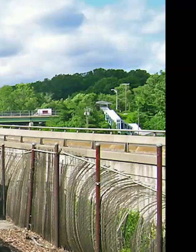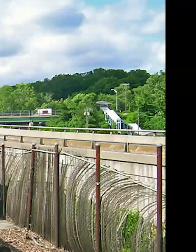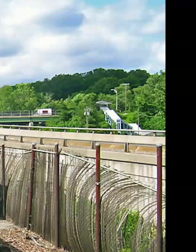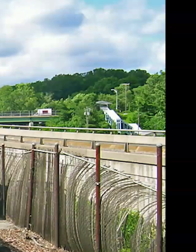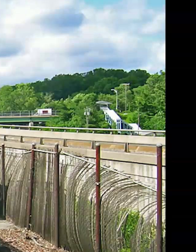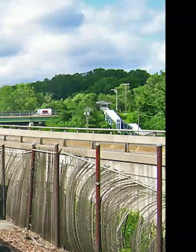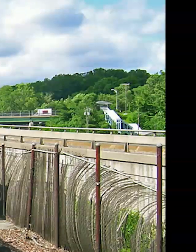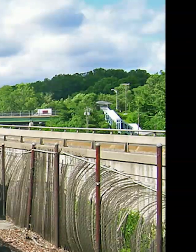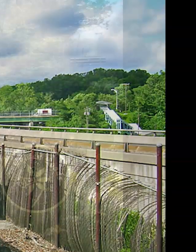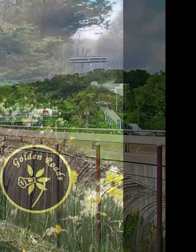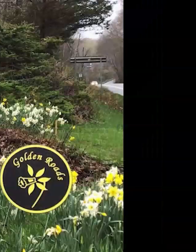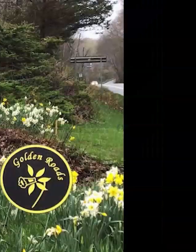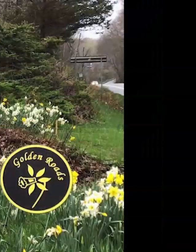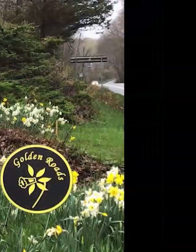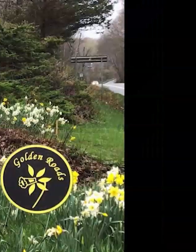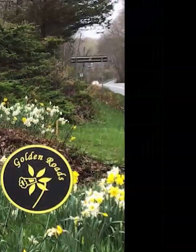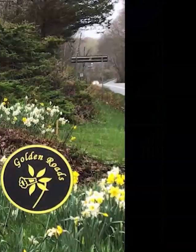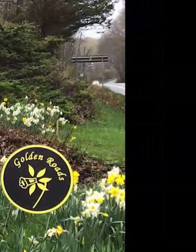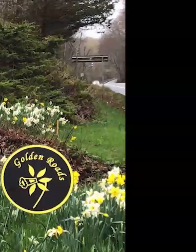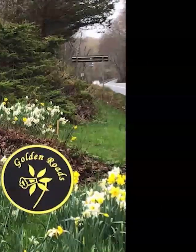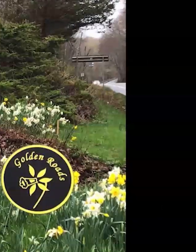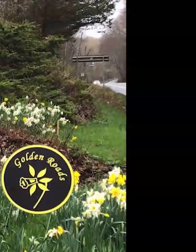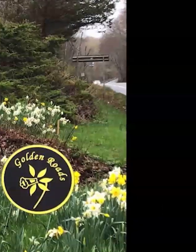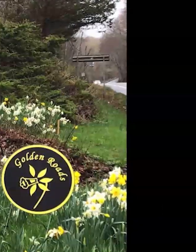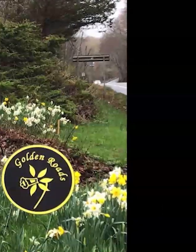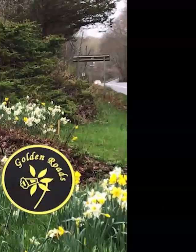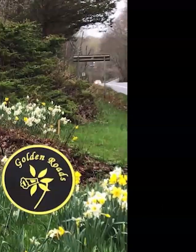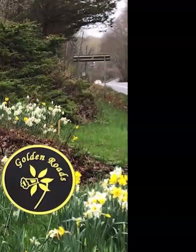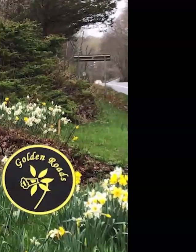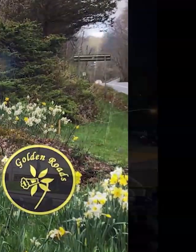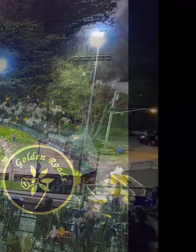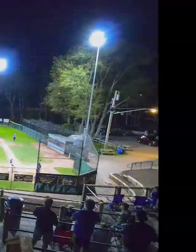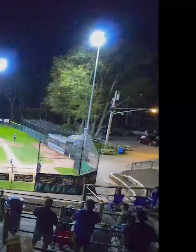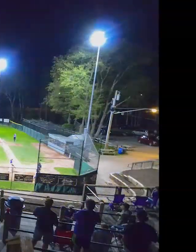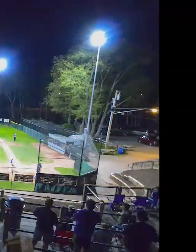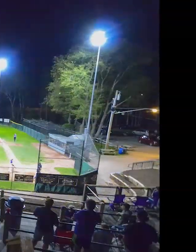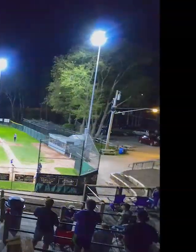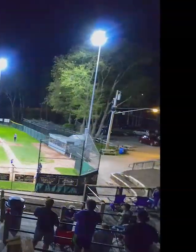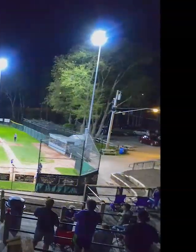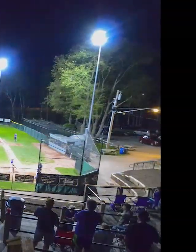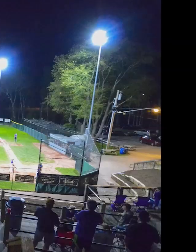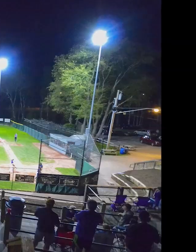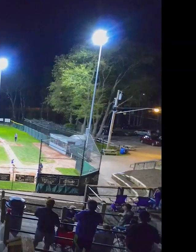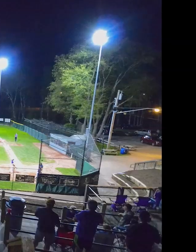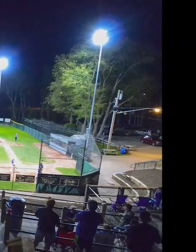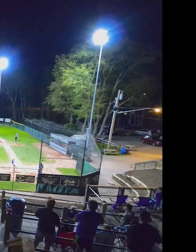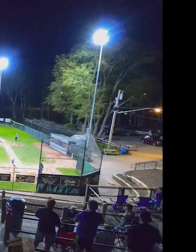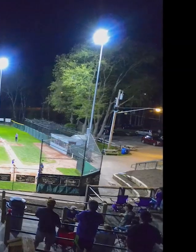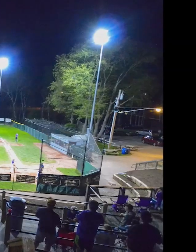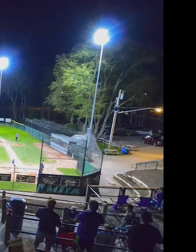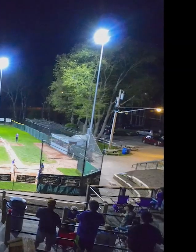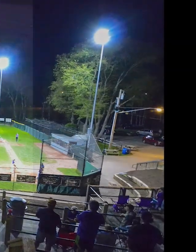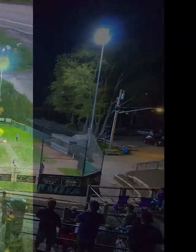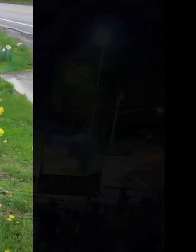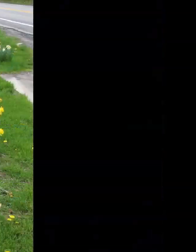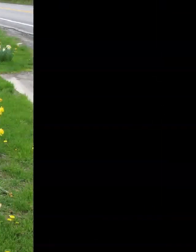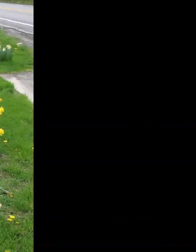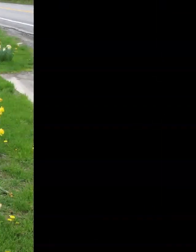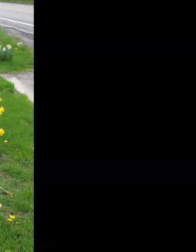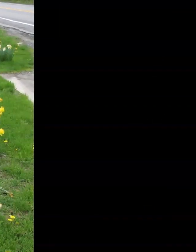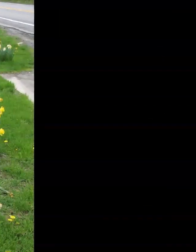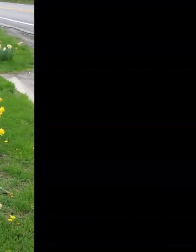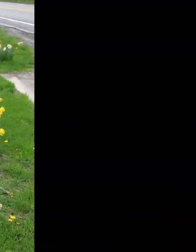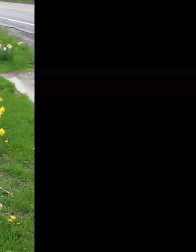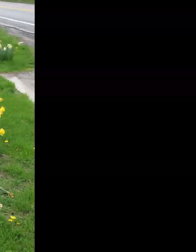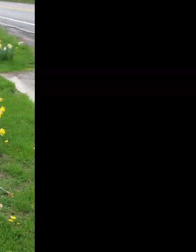households. We're about 24 miles north of White Plains. We share borders with the town of Somers, Pound